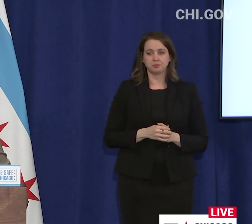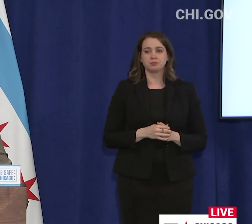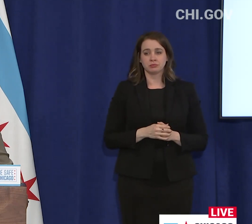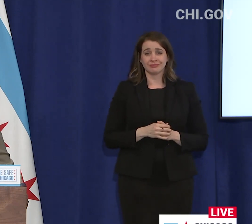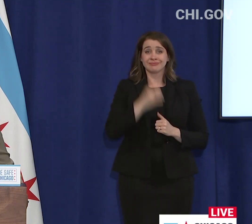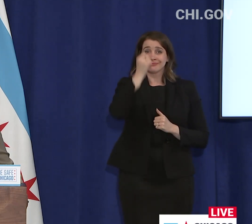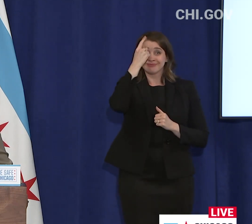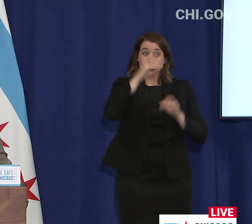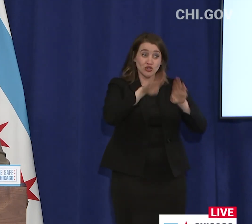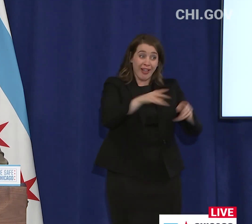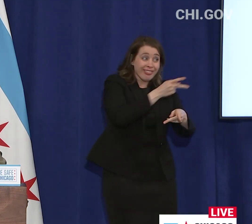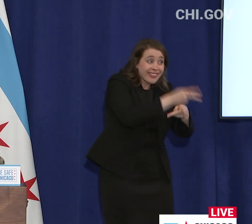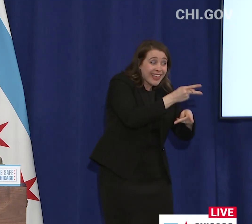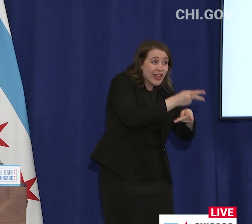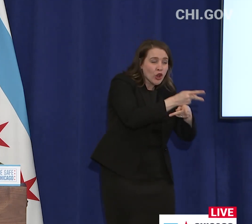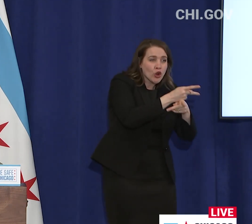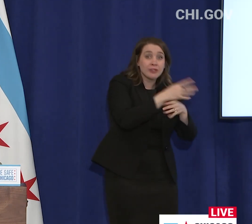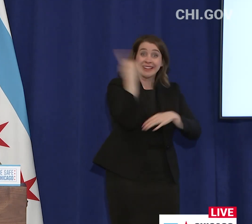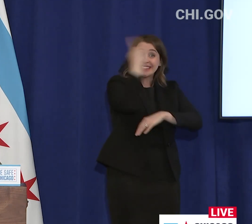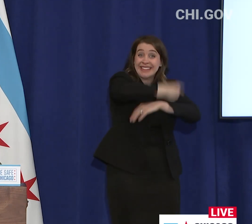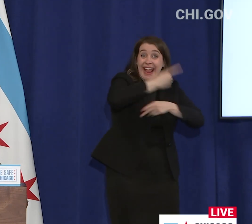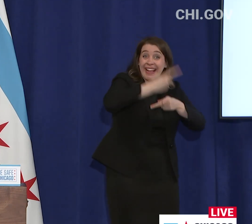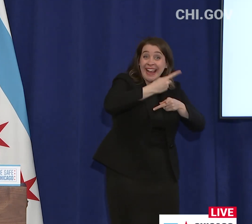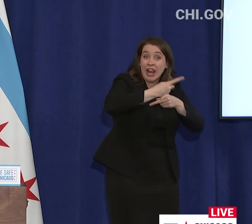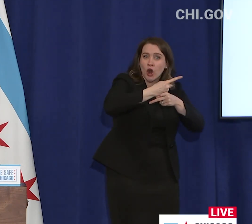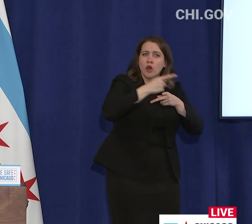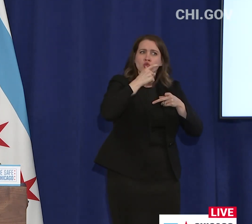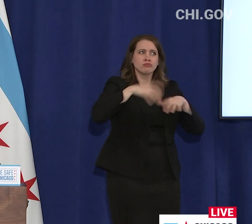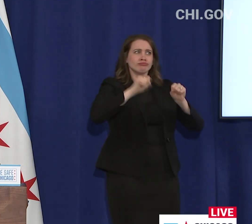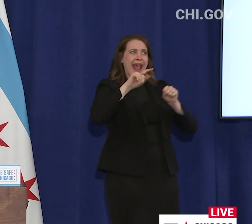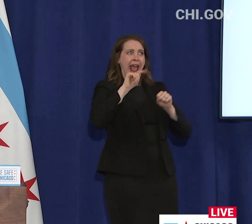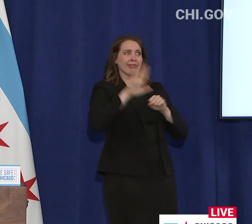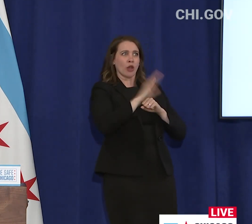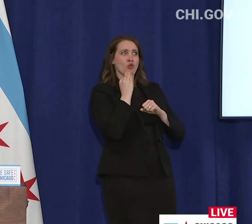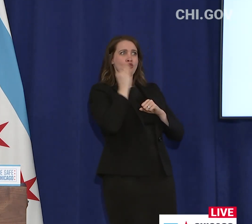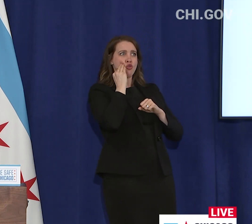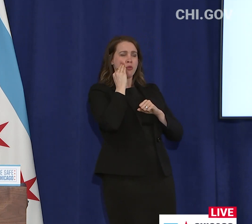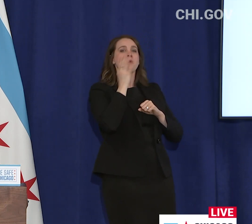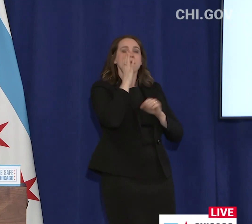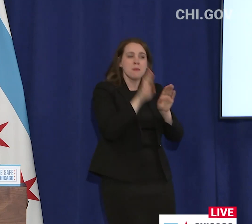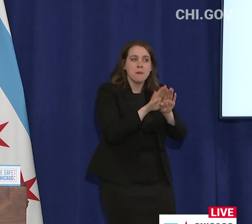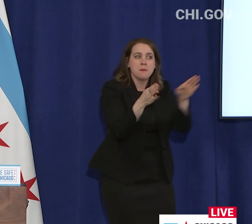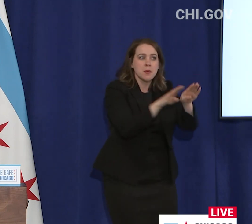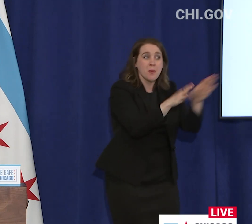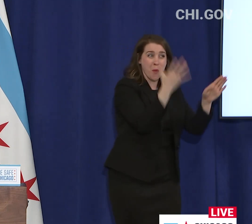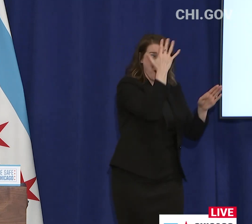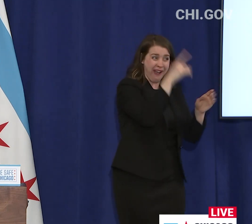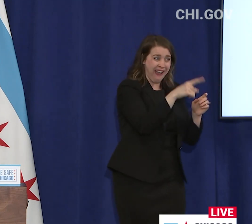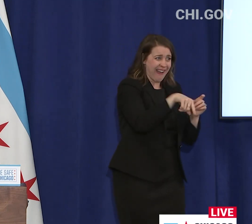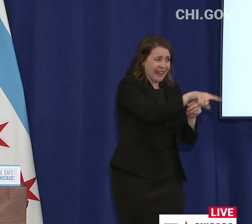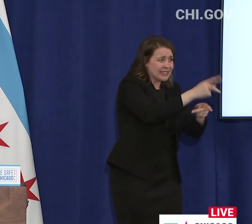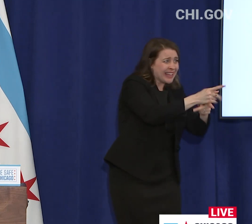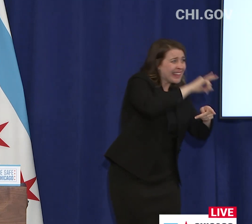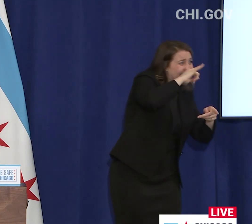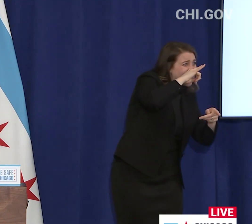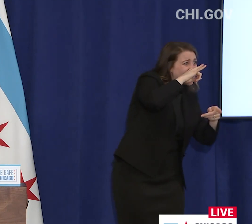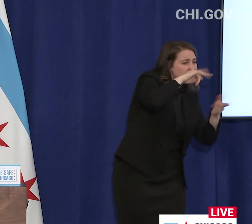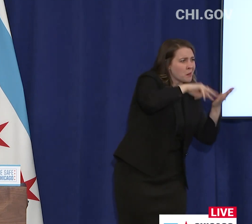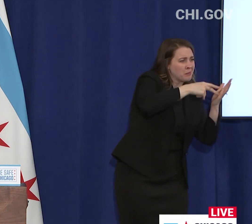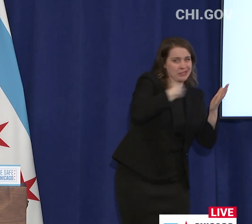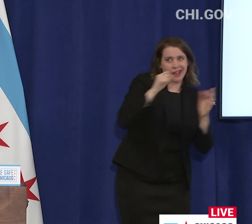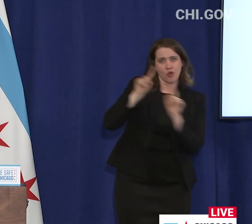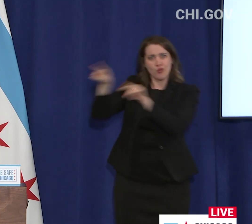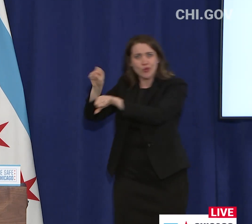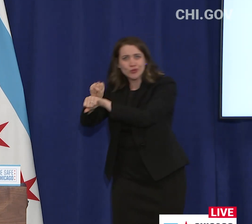childcare and in-home family daycare facilities, all of which support our work that needs to be away from